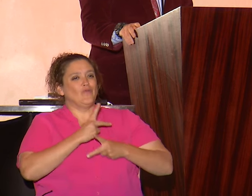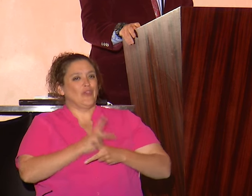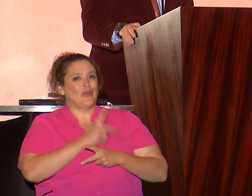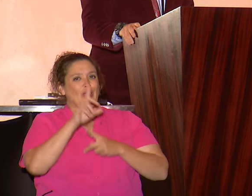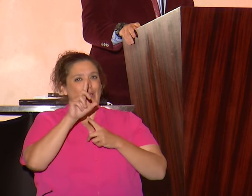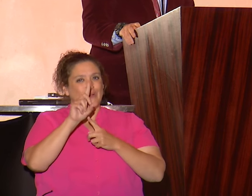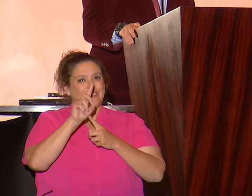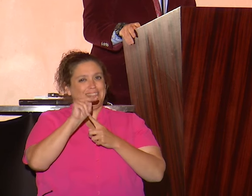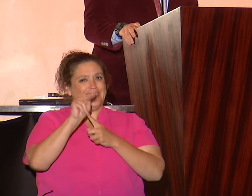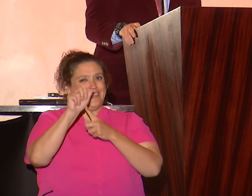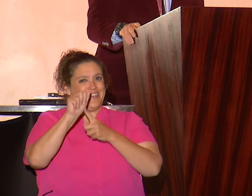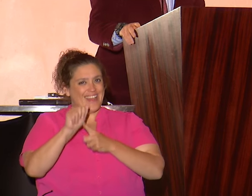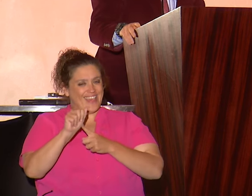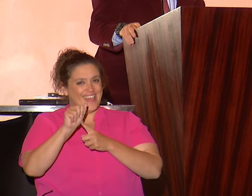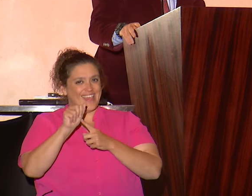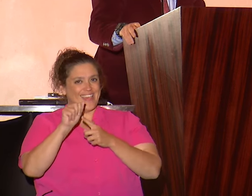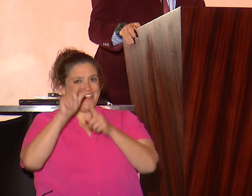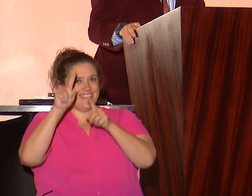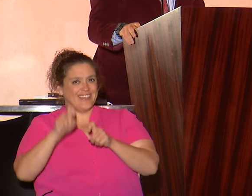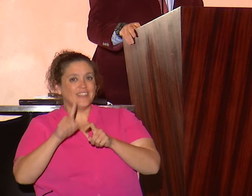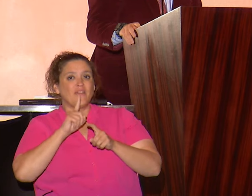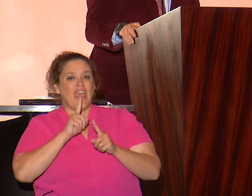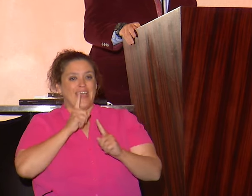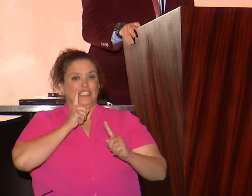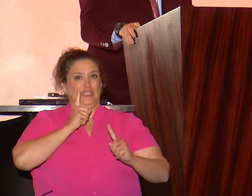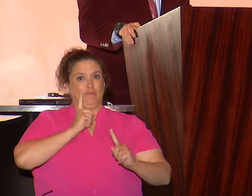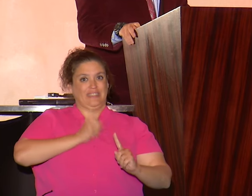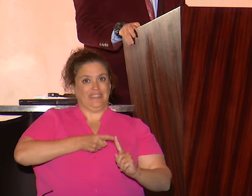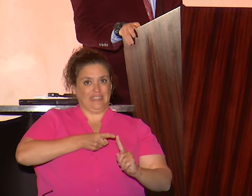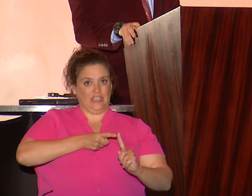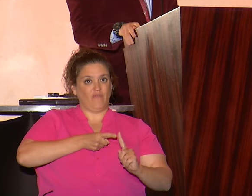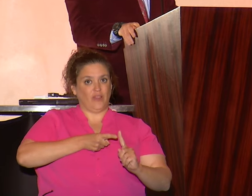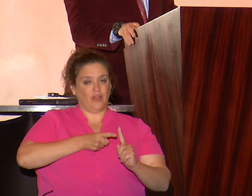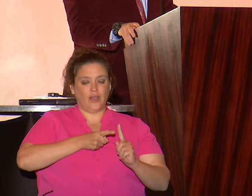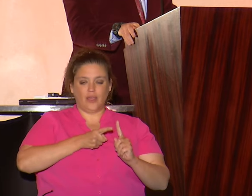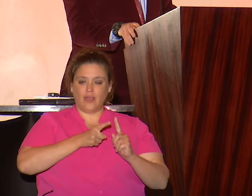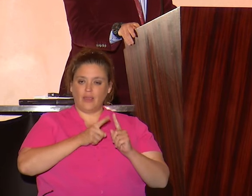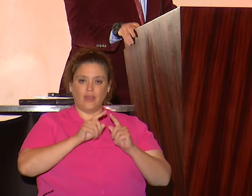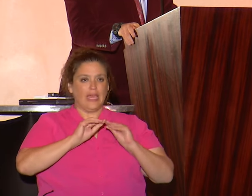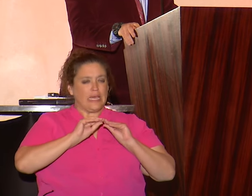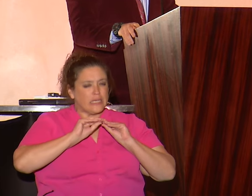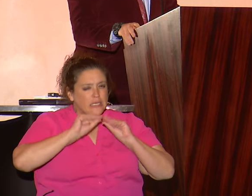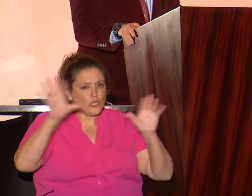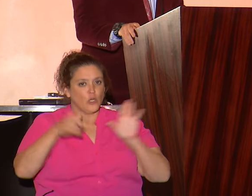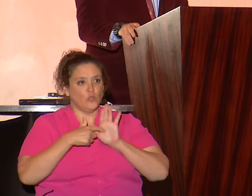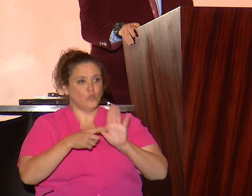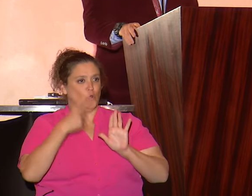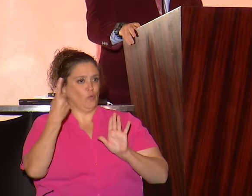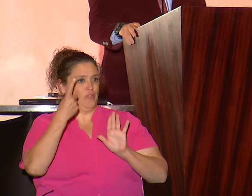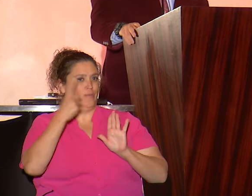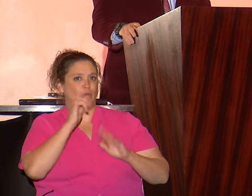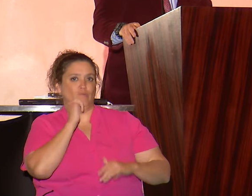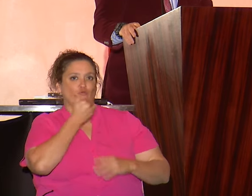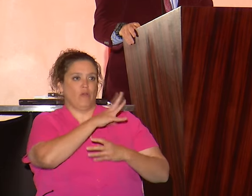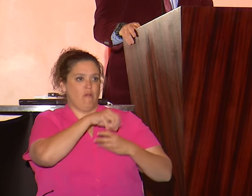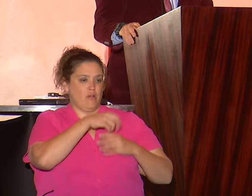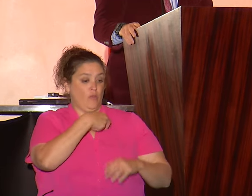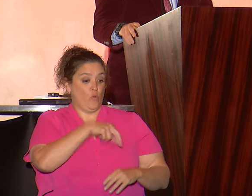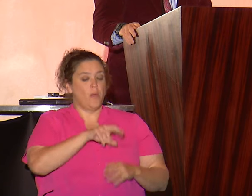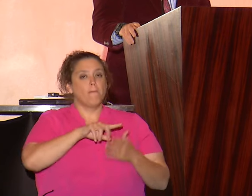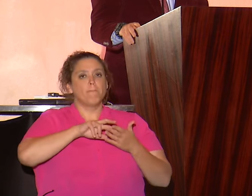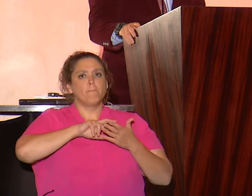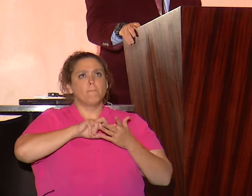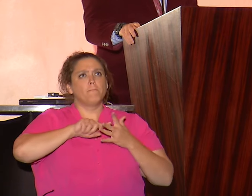has specifically and explicitly refuted a major tenet of this religion. Beginning around